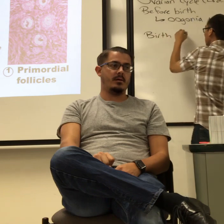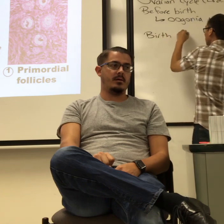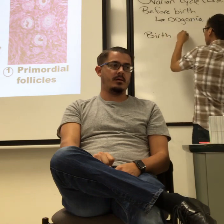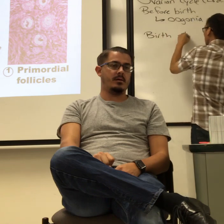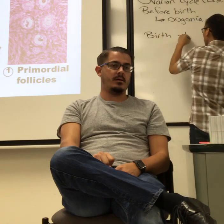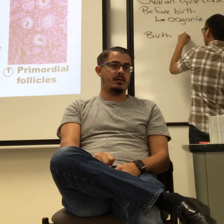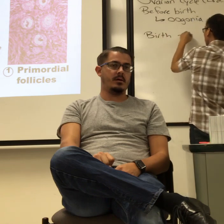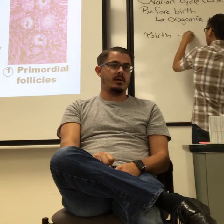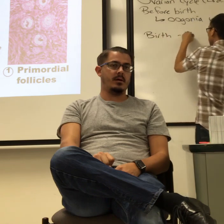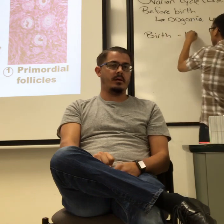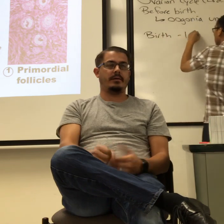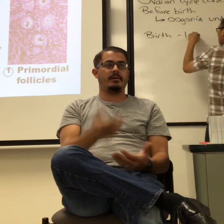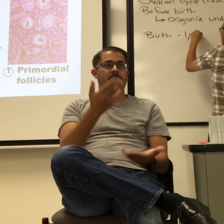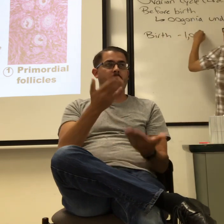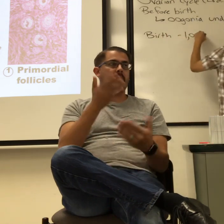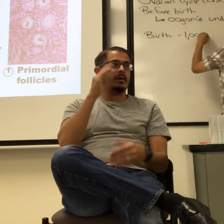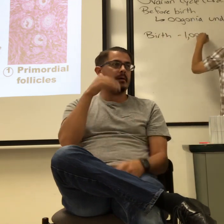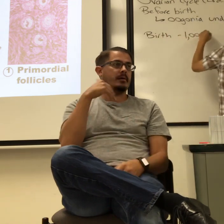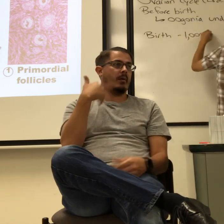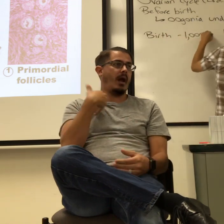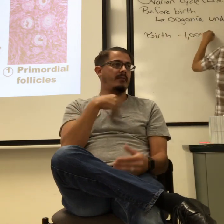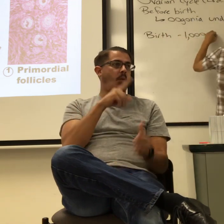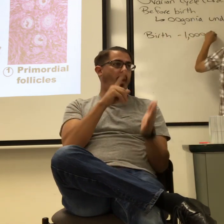maybe you have 1 million